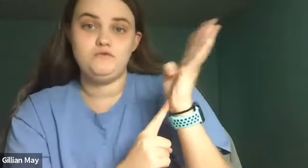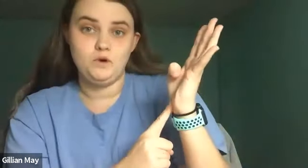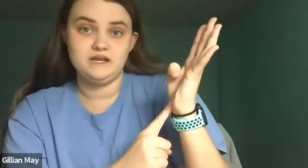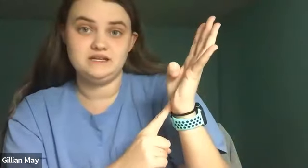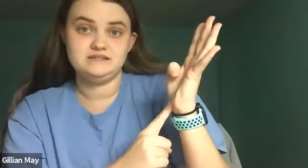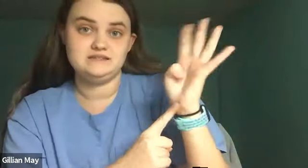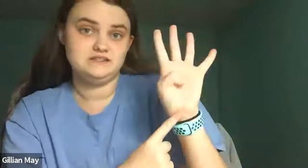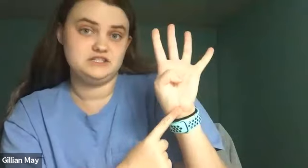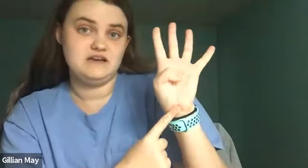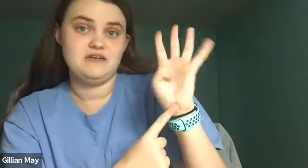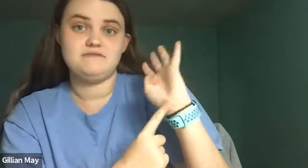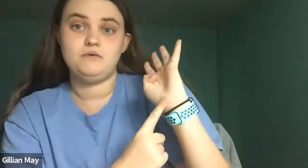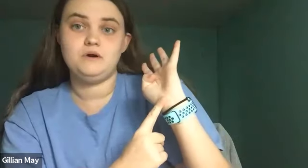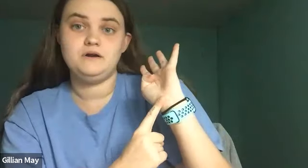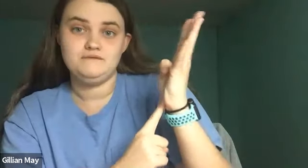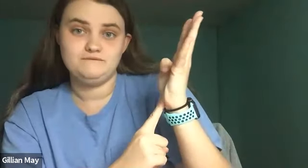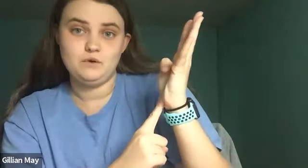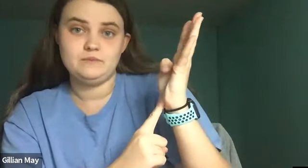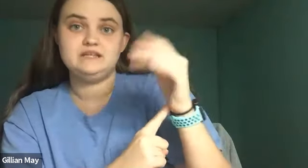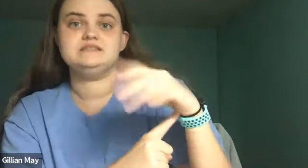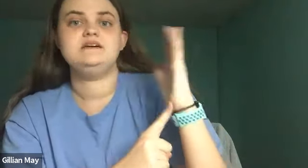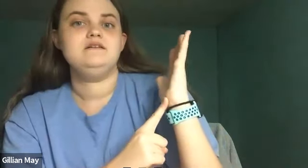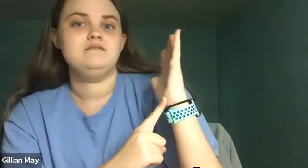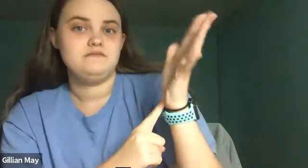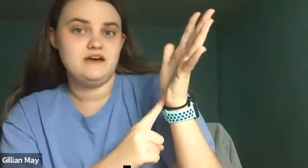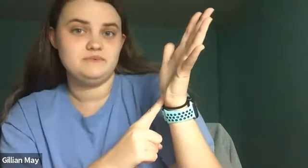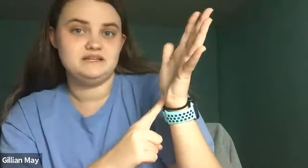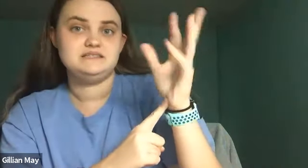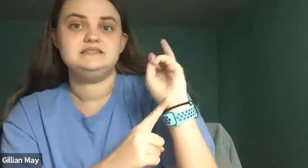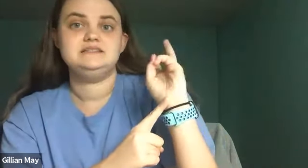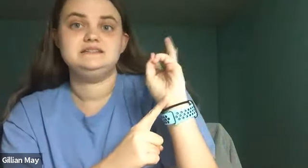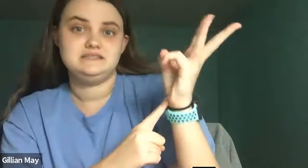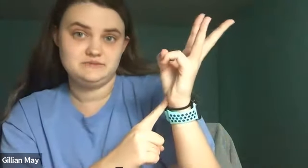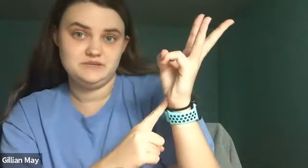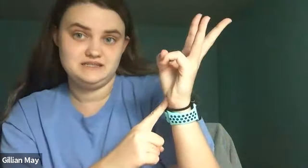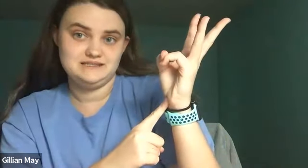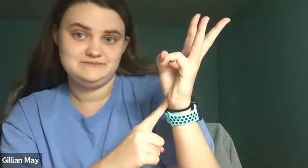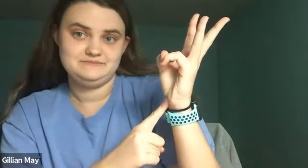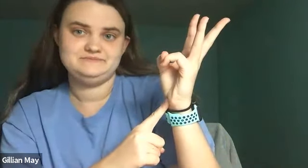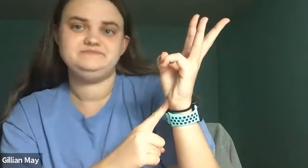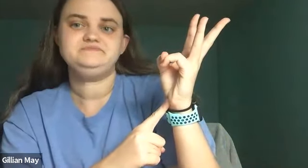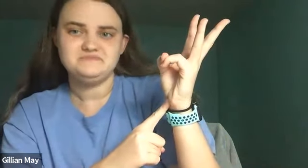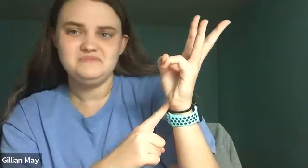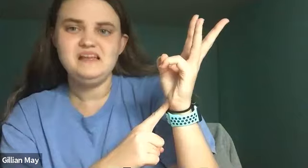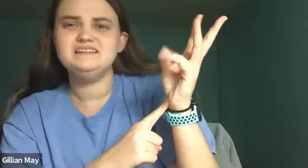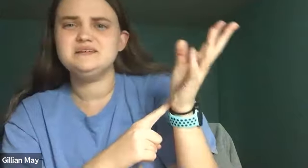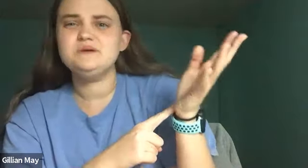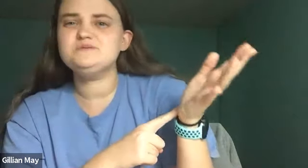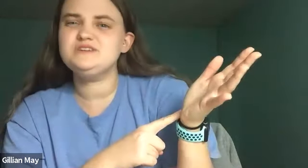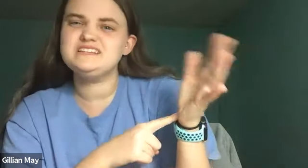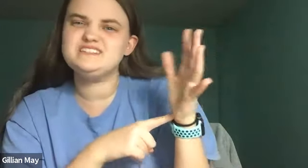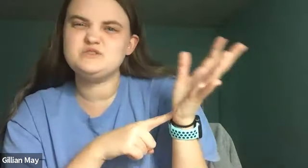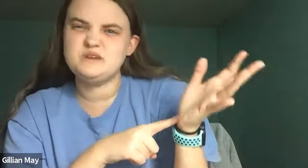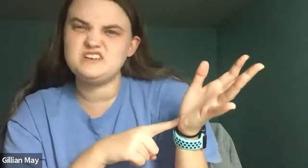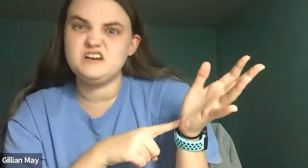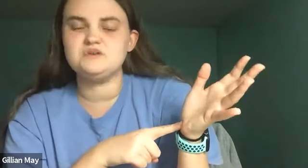4 minutes. Just have that 4 minutes, 5 minutes, 6 minutes. And sometimes when you get into those bigger numbers,